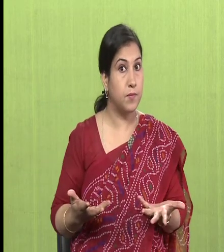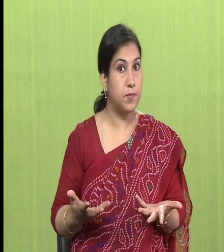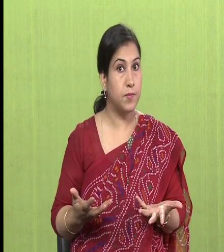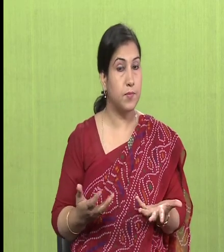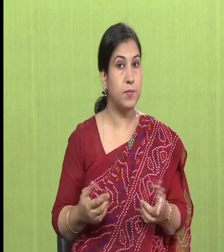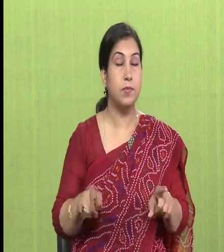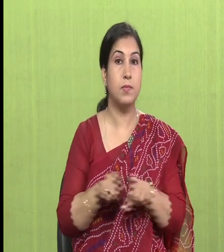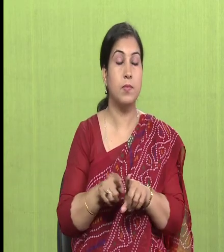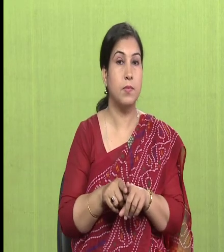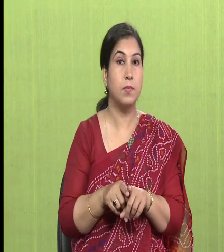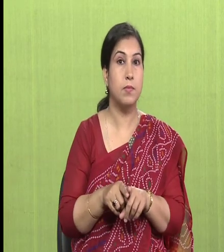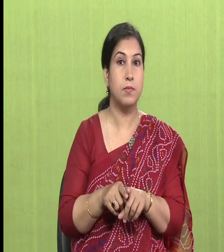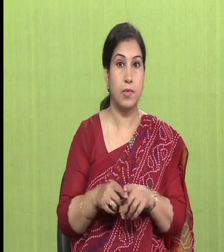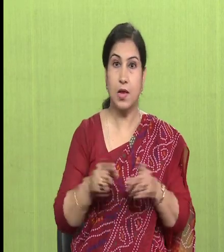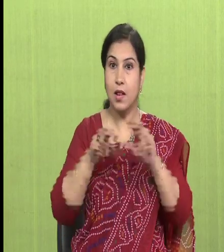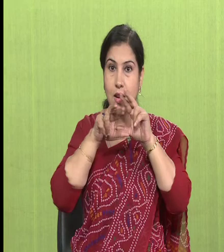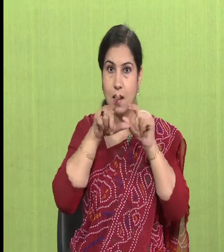in terms of language,